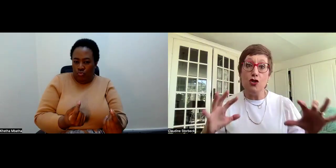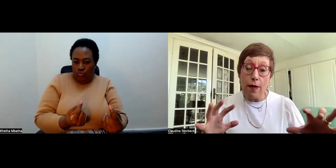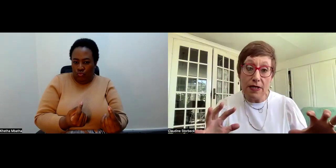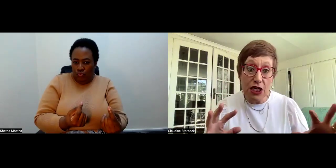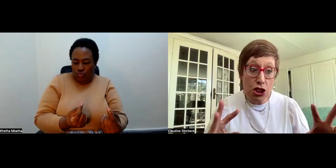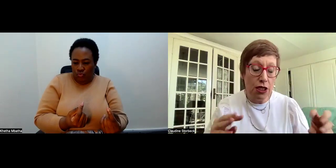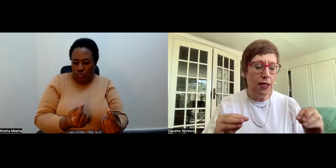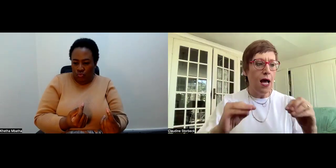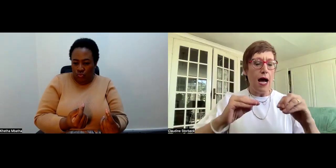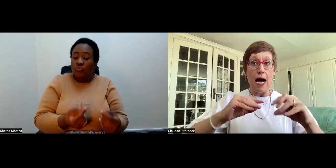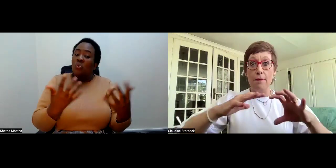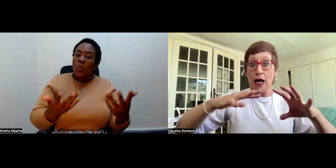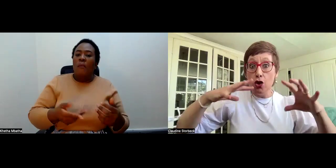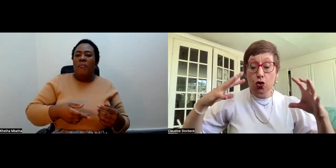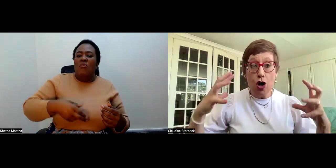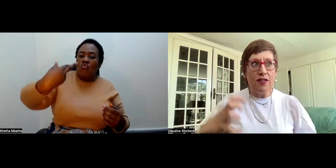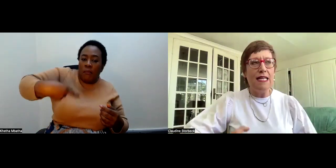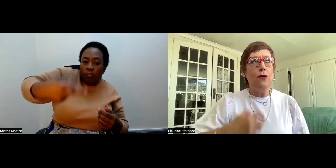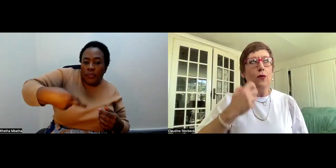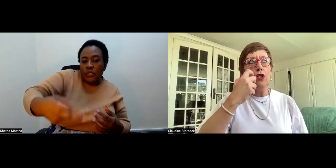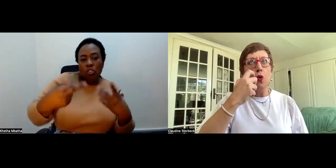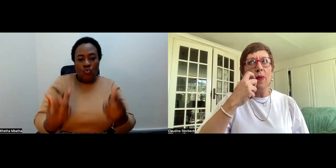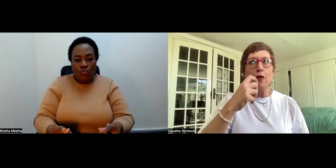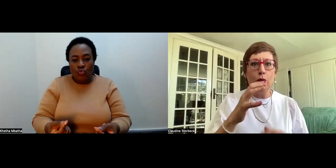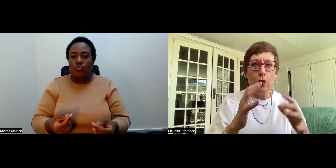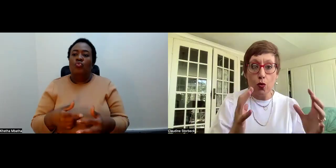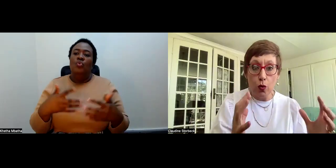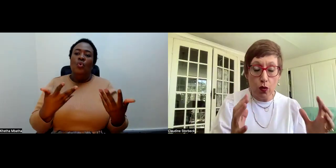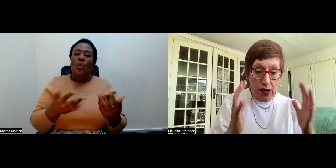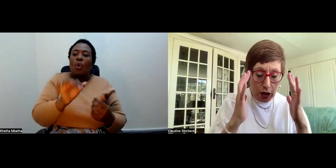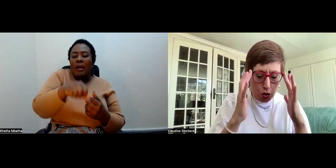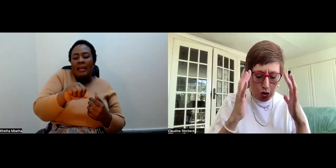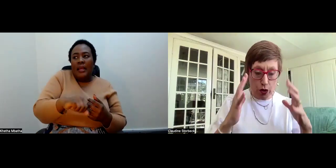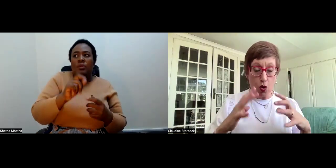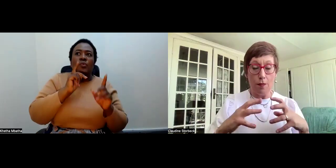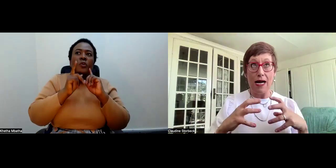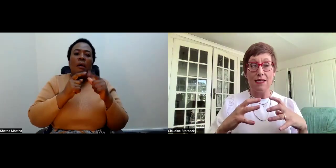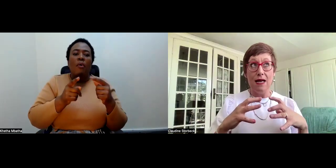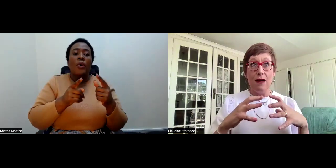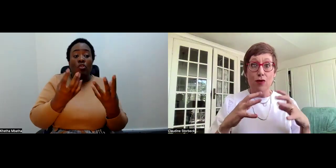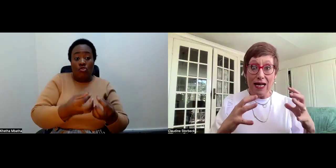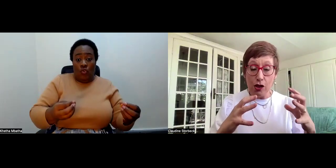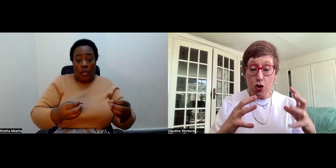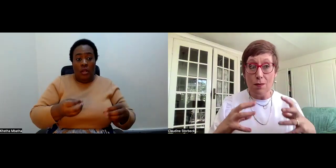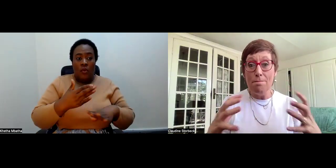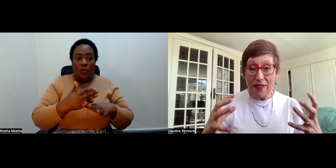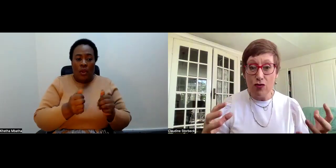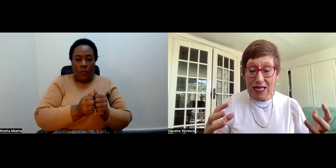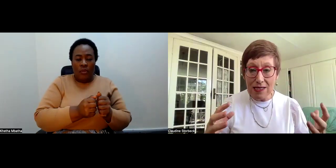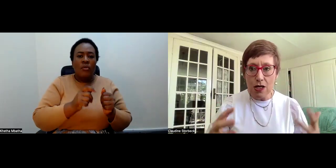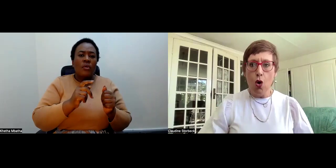I might do repetition. I use, obviously, we talk about when we work with little children, we talk about really little